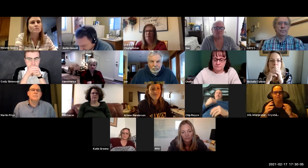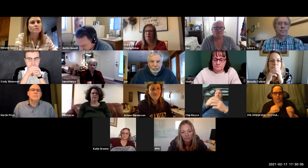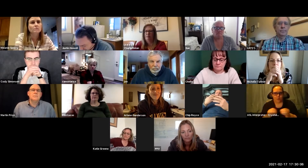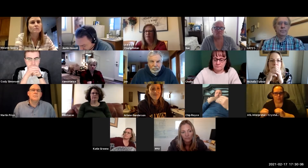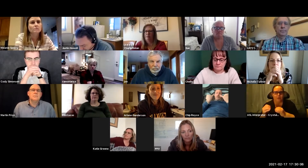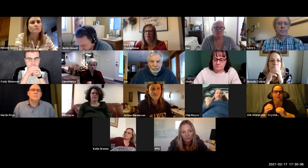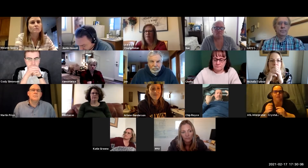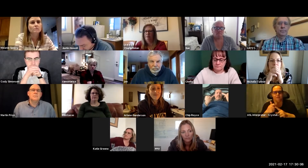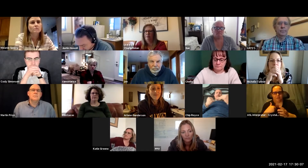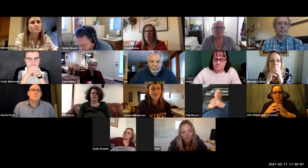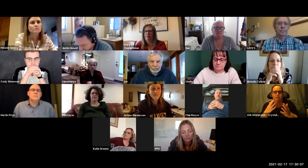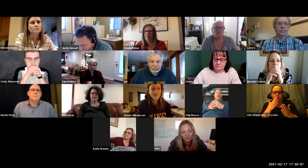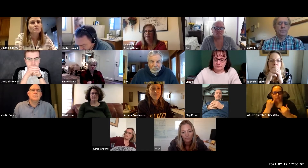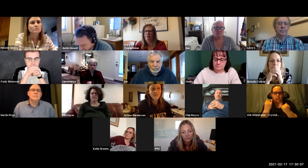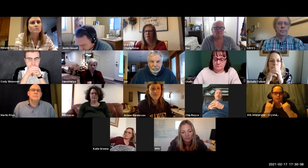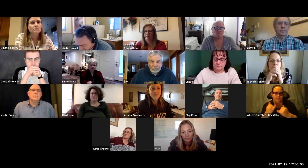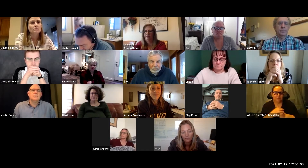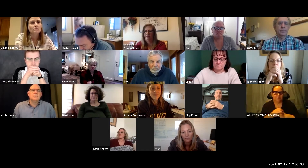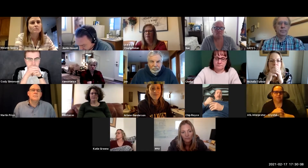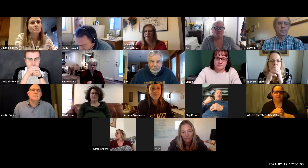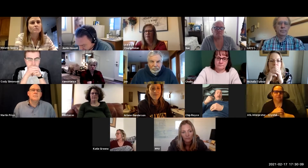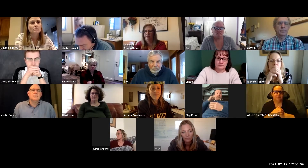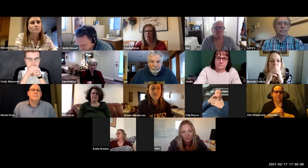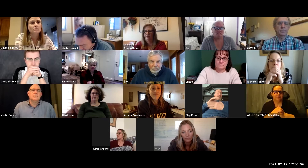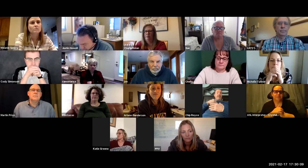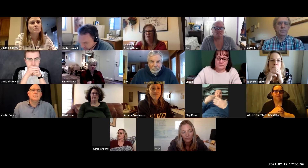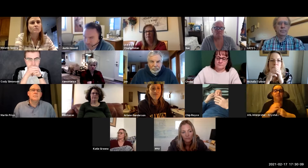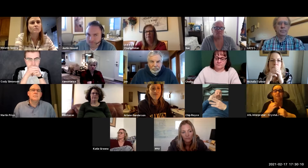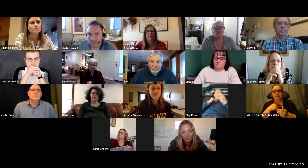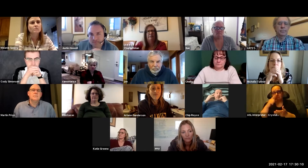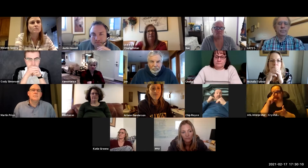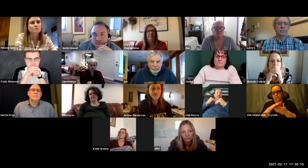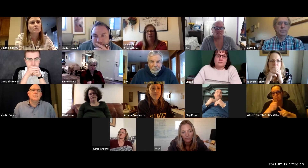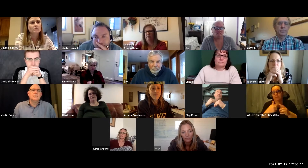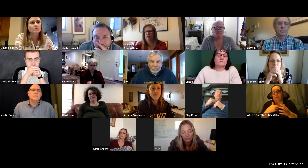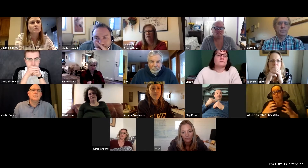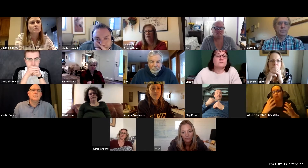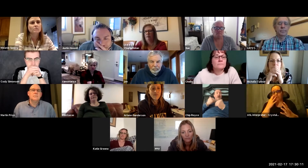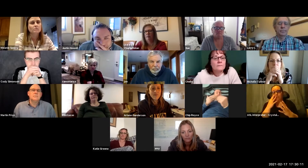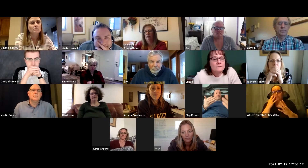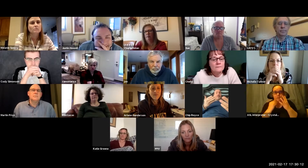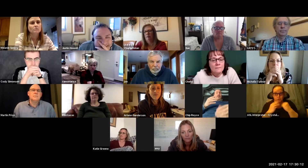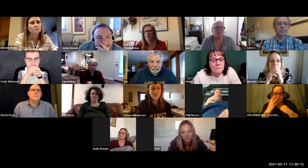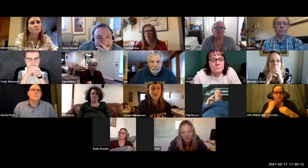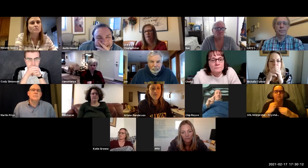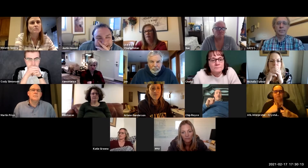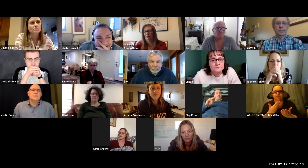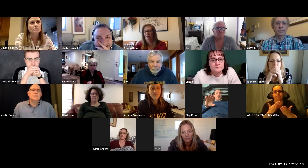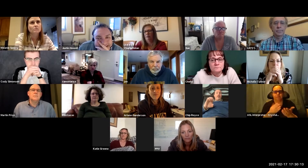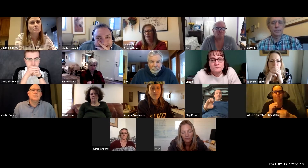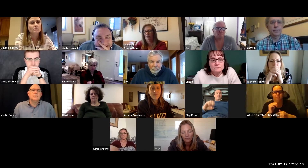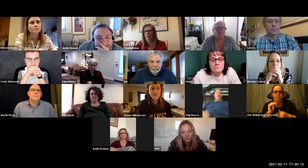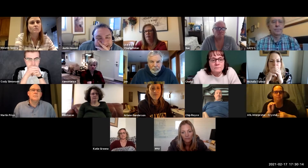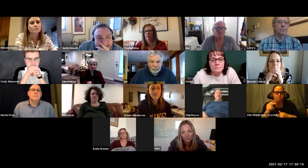He has a lot of good ideas. I believe he has a lot of experience. So I suggest